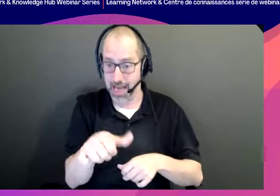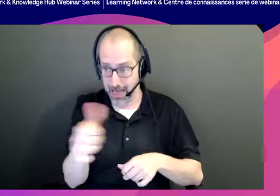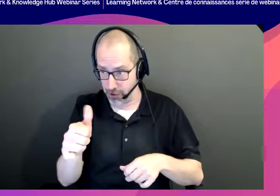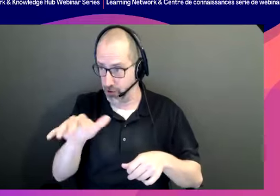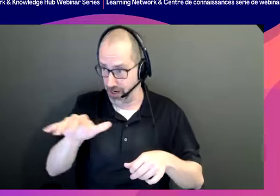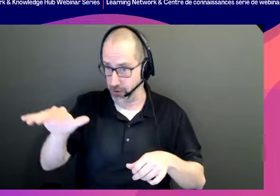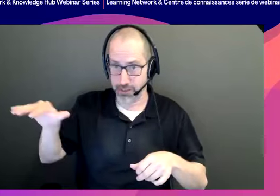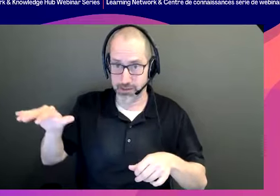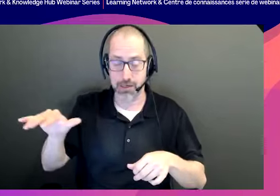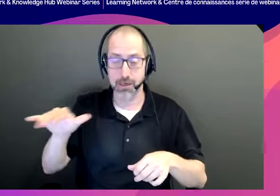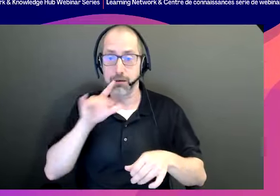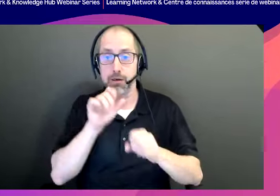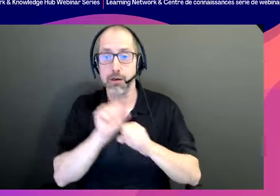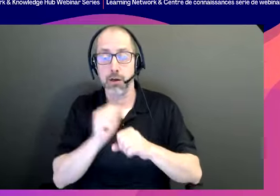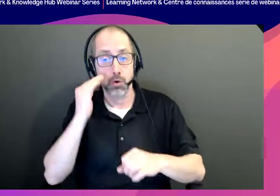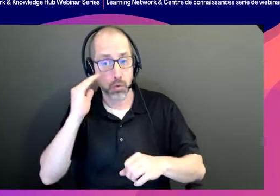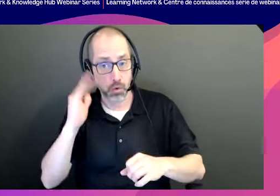power differential